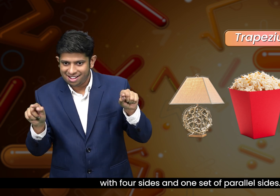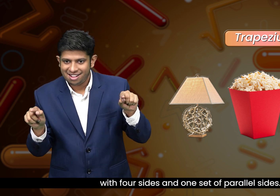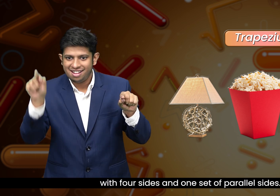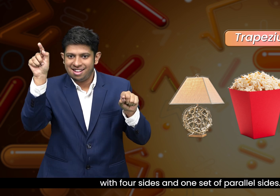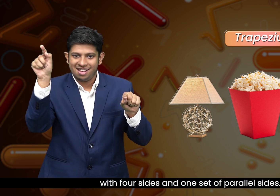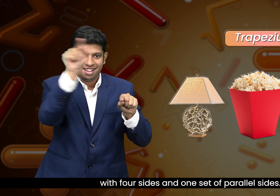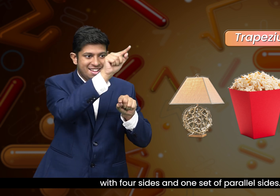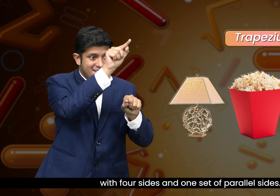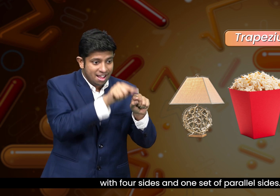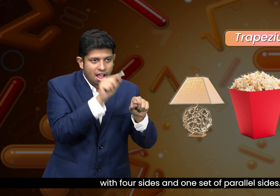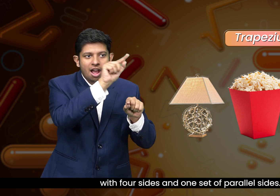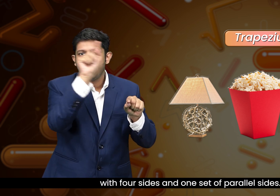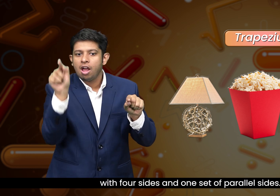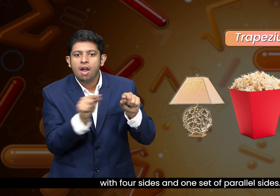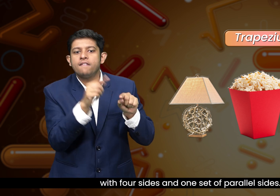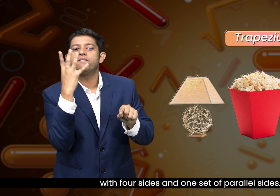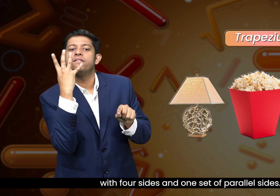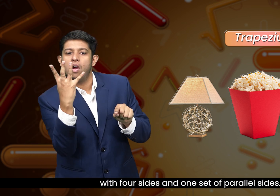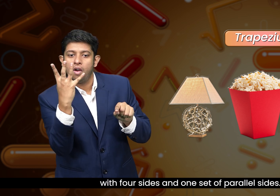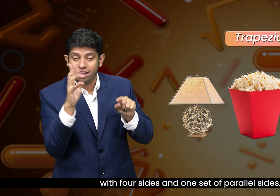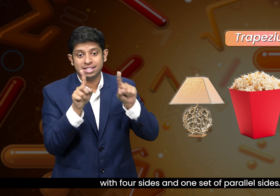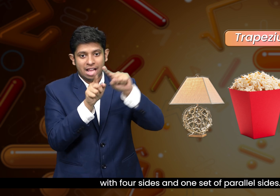4 sides and one set of parallel sides.